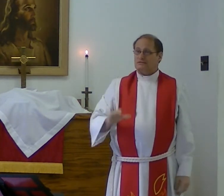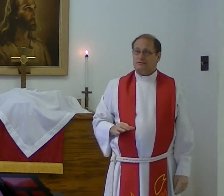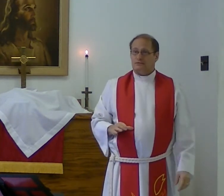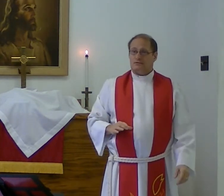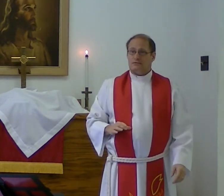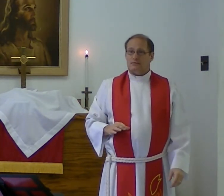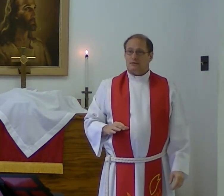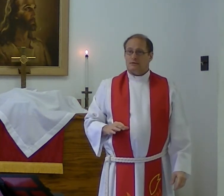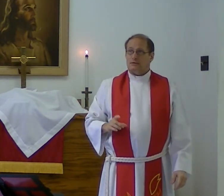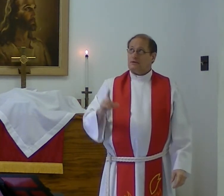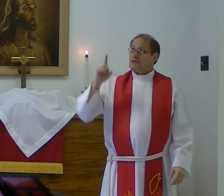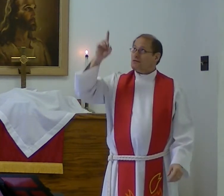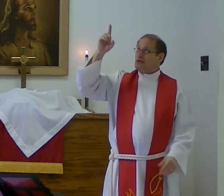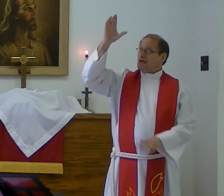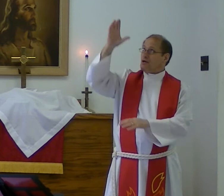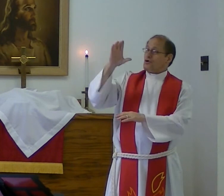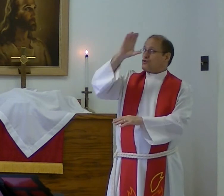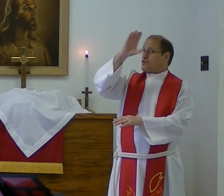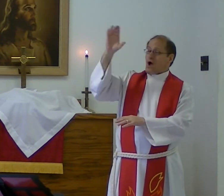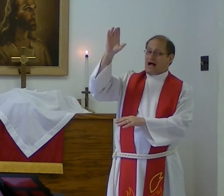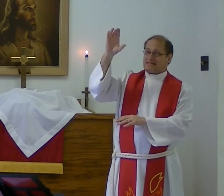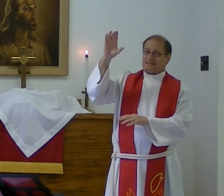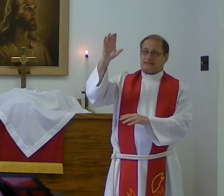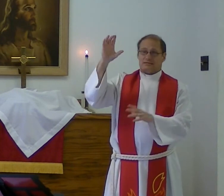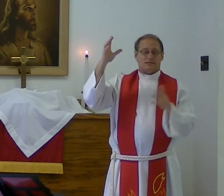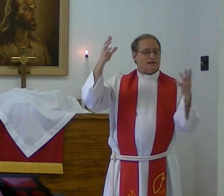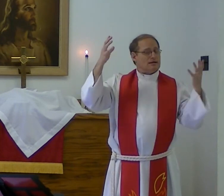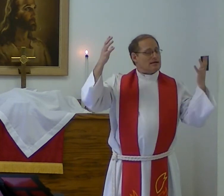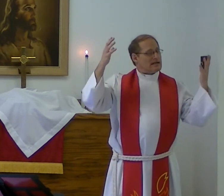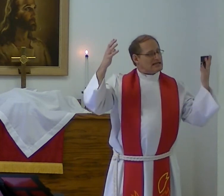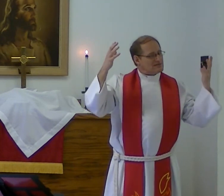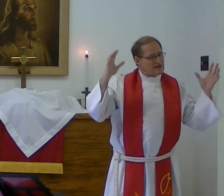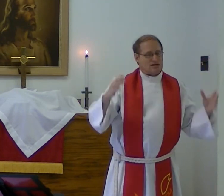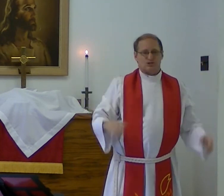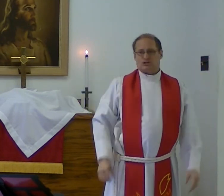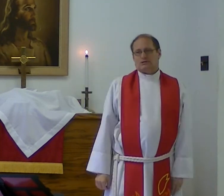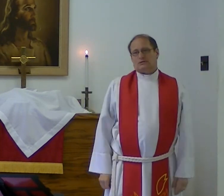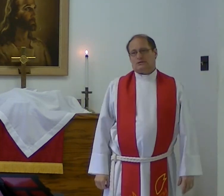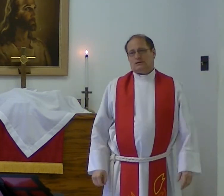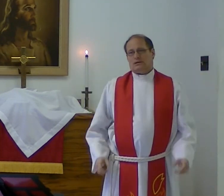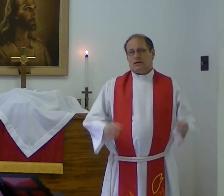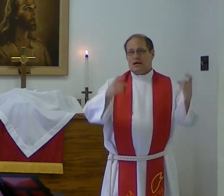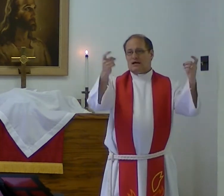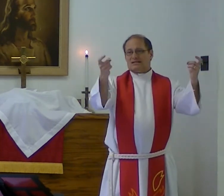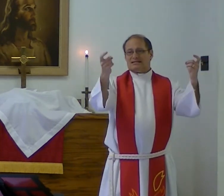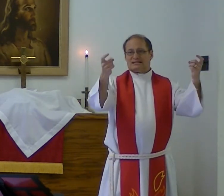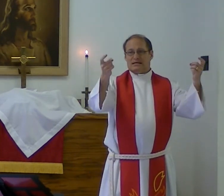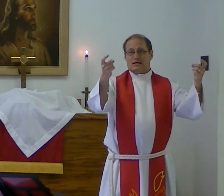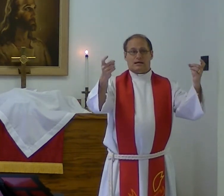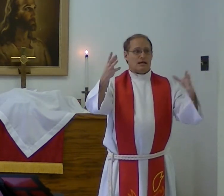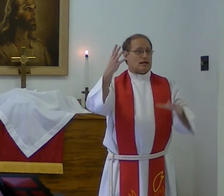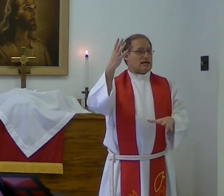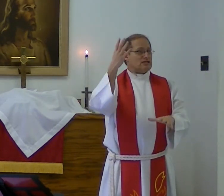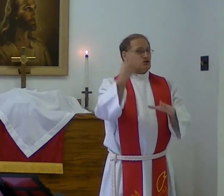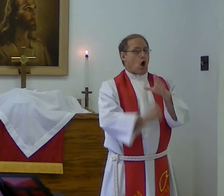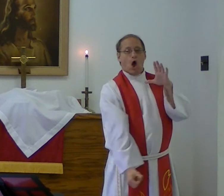The cross is finished. The sin is gone.